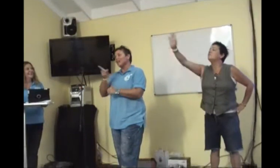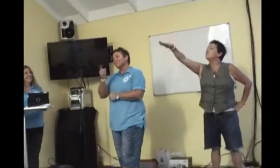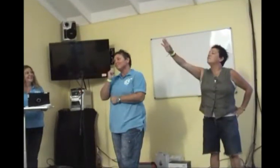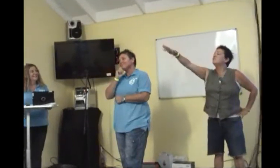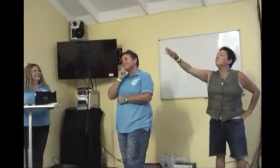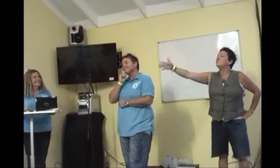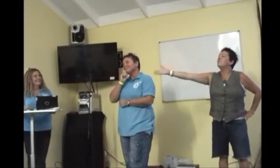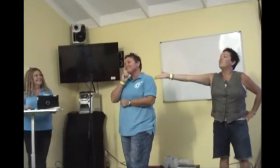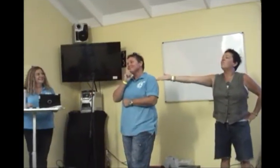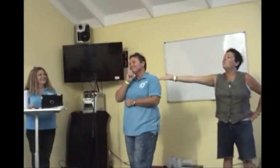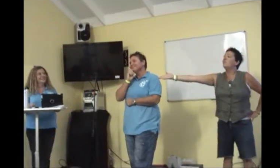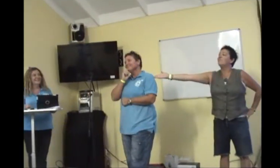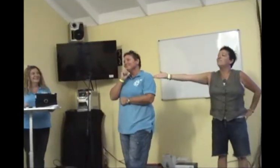Probably learned it from you, Georgia.